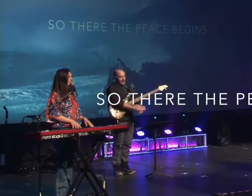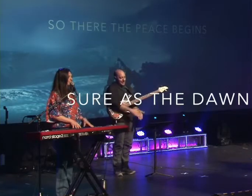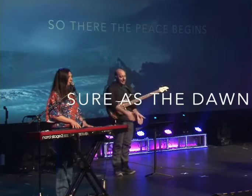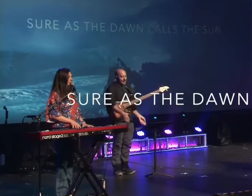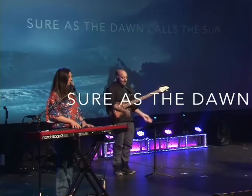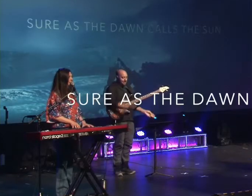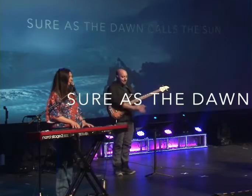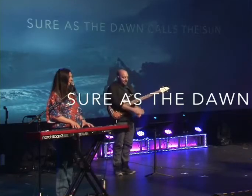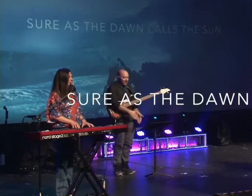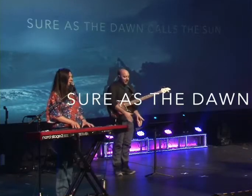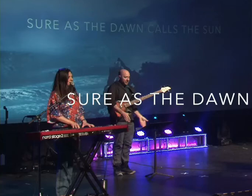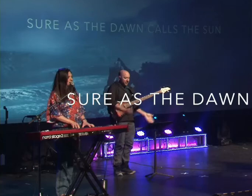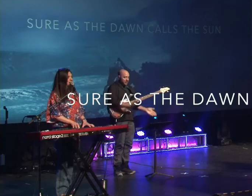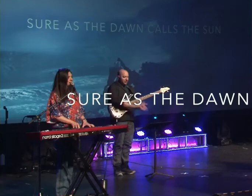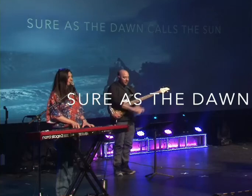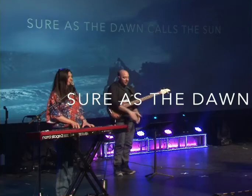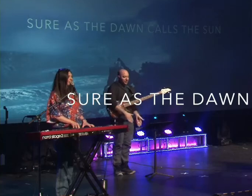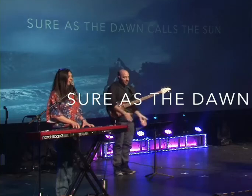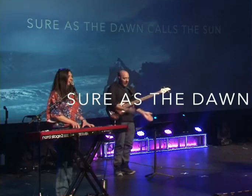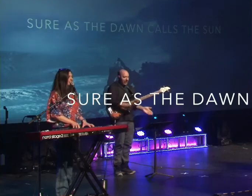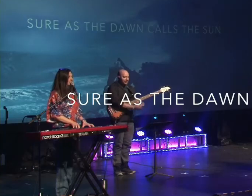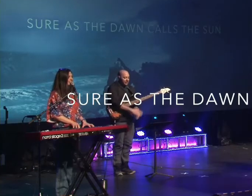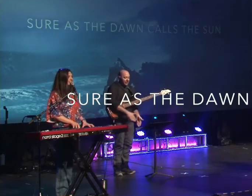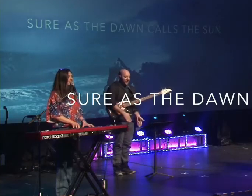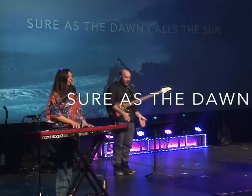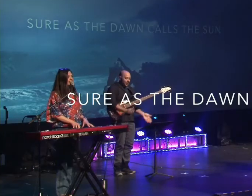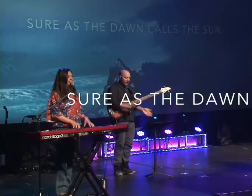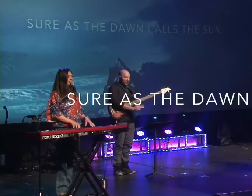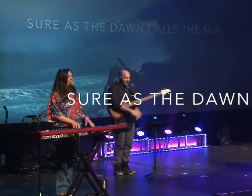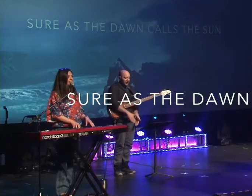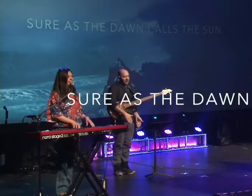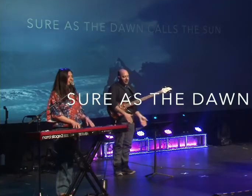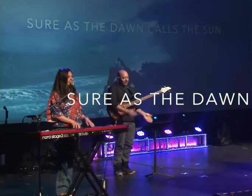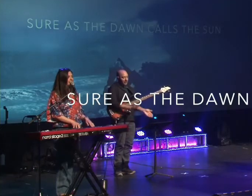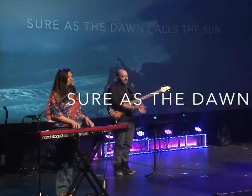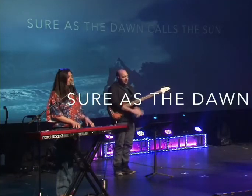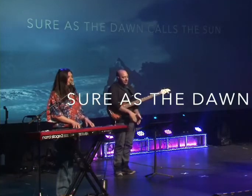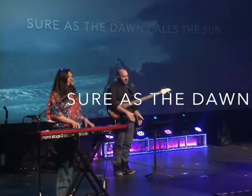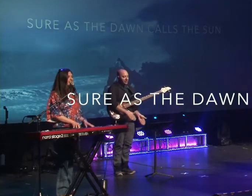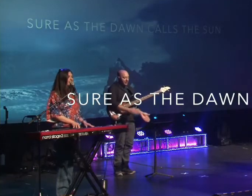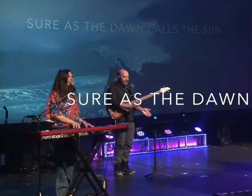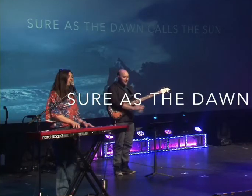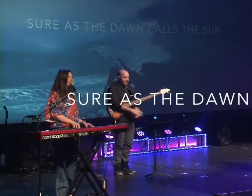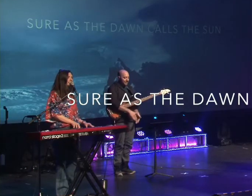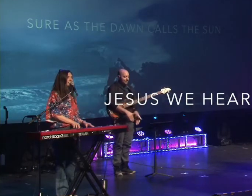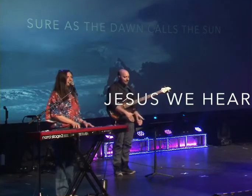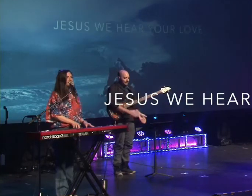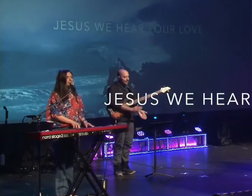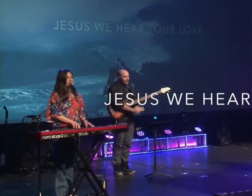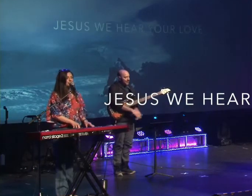begin. Sing it with me. Sure, the dawn calls the sun.